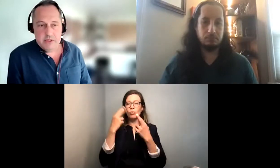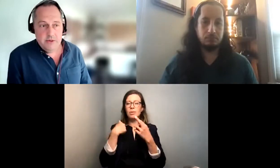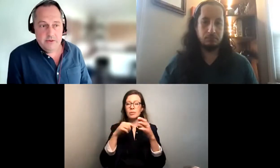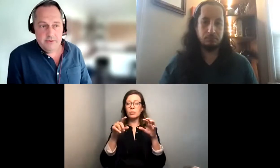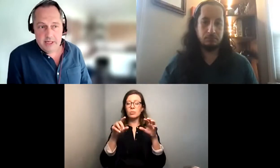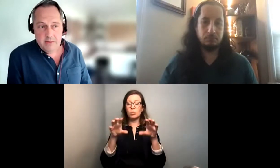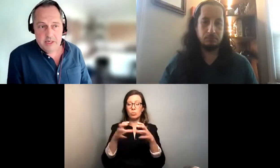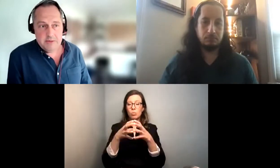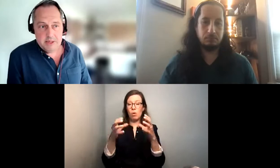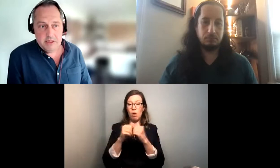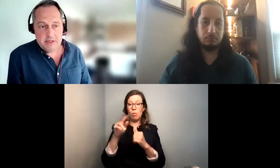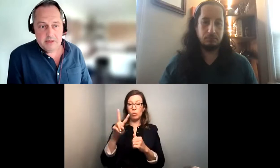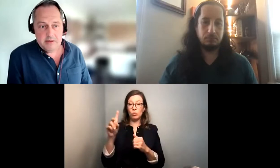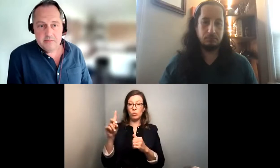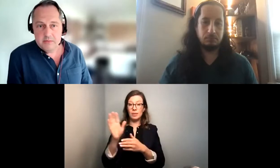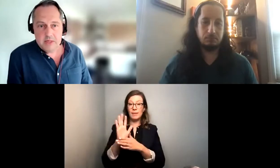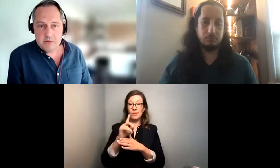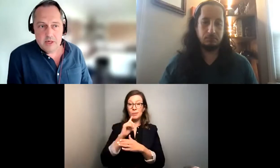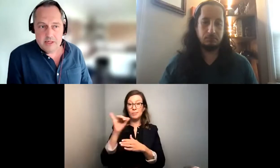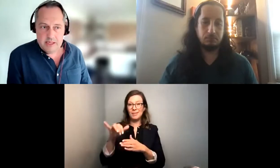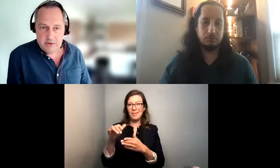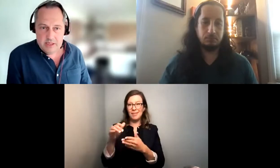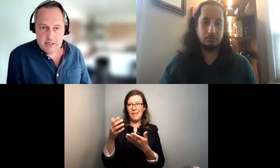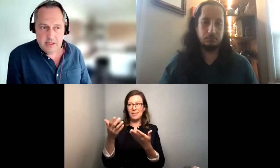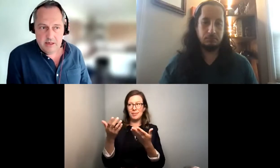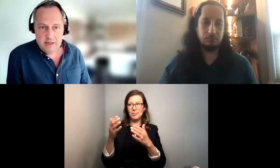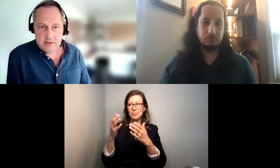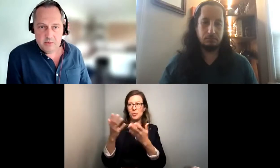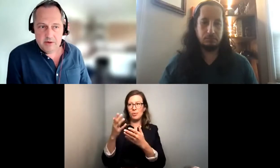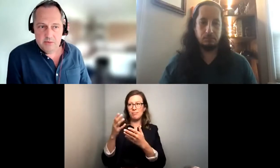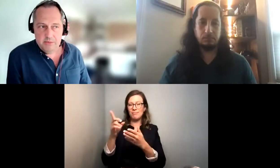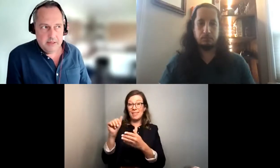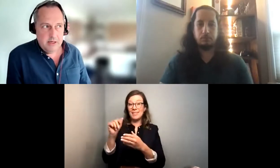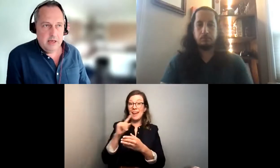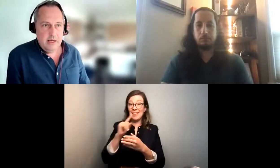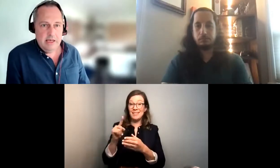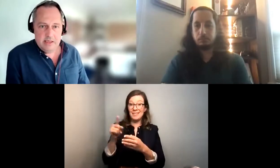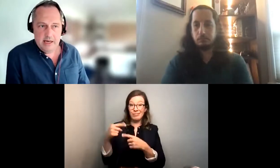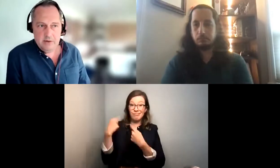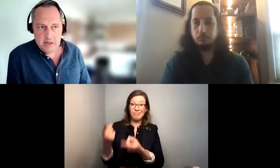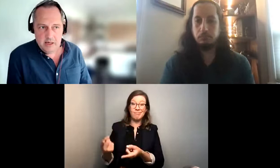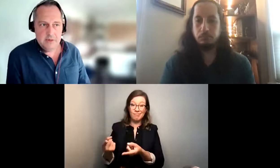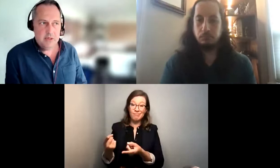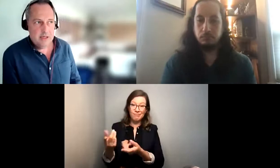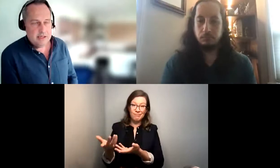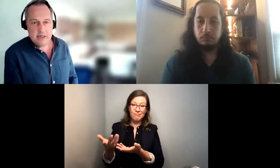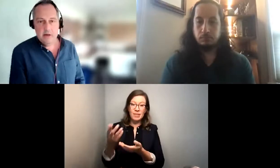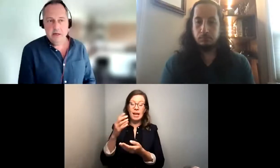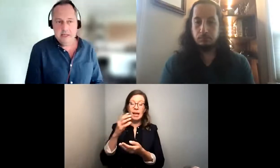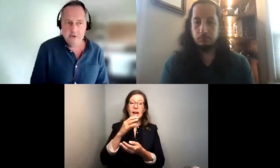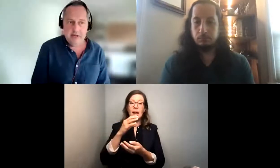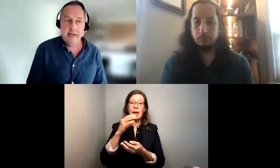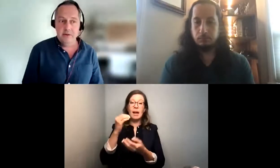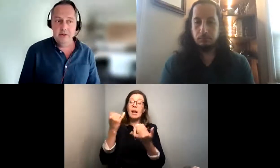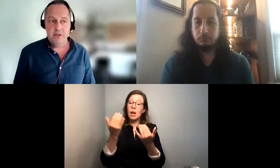the reason that we do a lot with 2D video is because that's where the data is, and that's where it's all been. There is now this idea